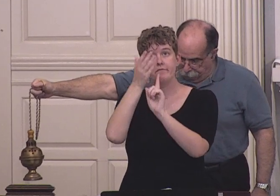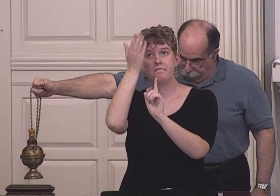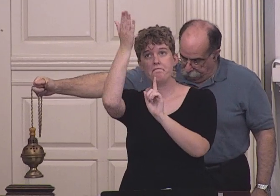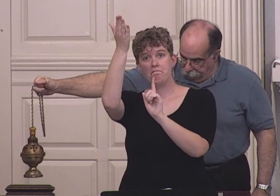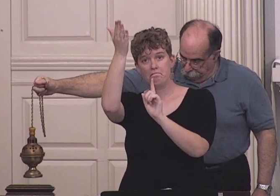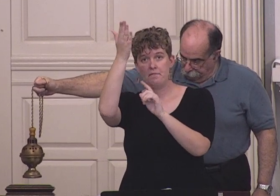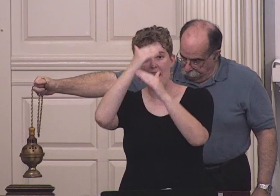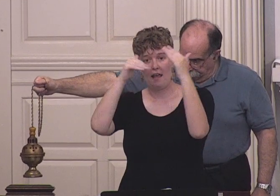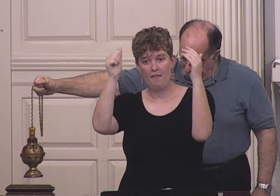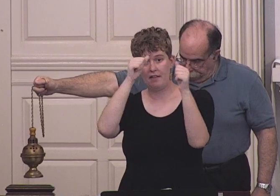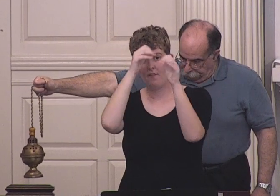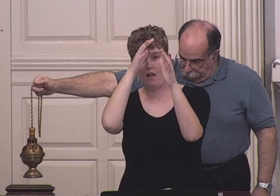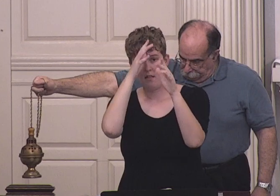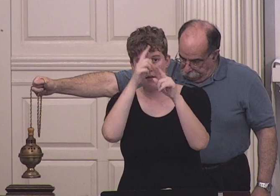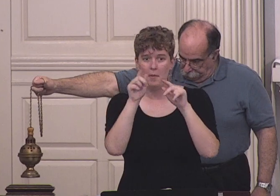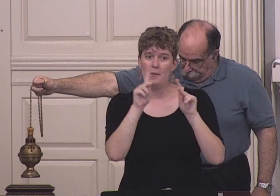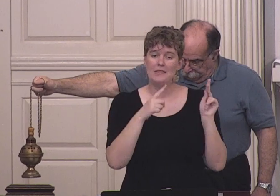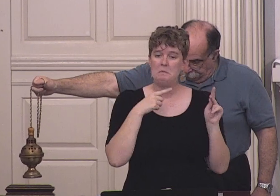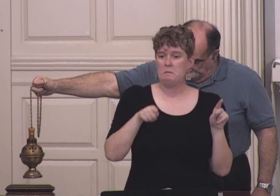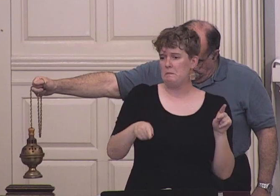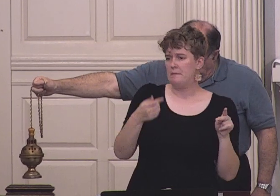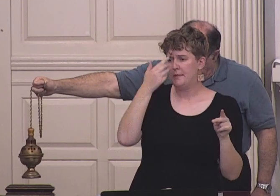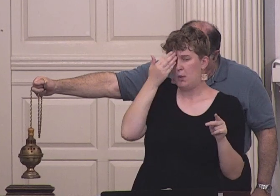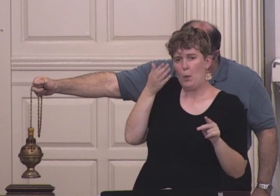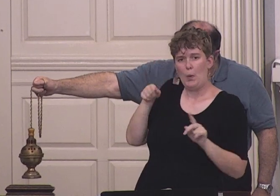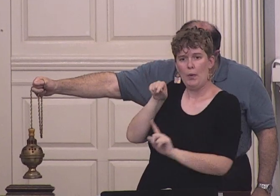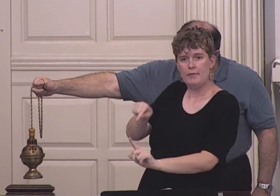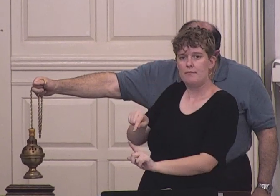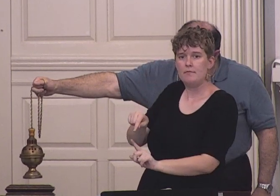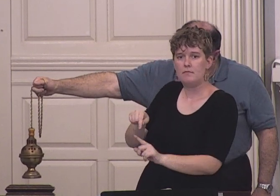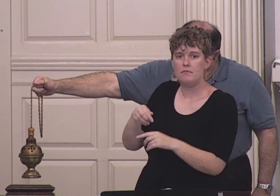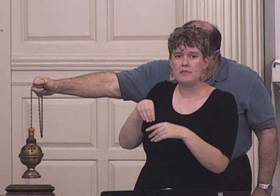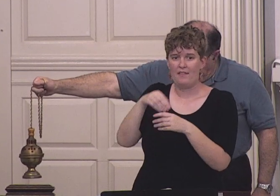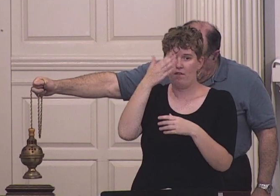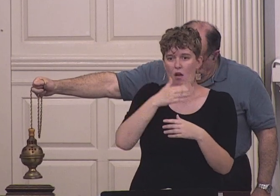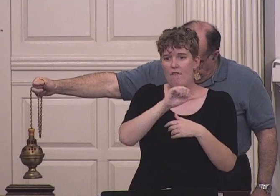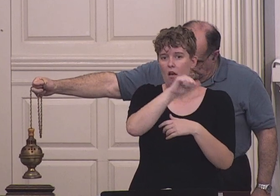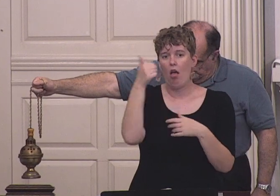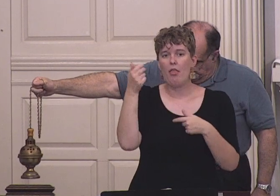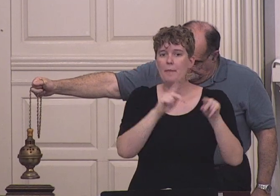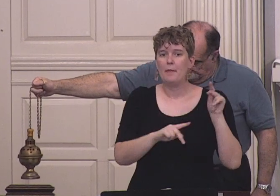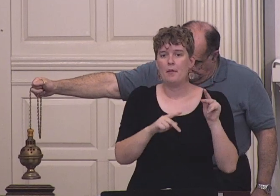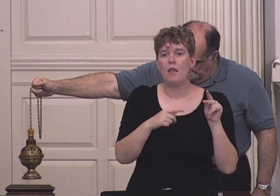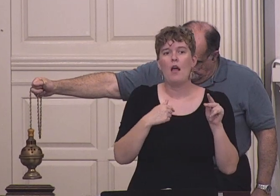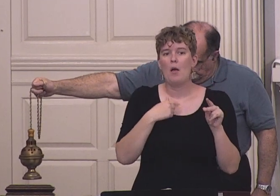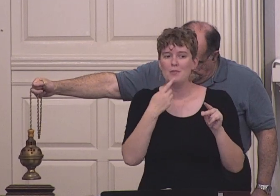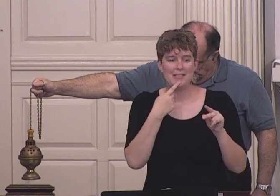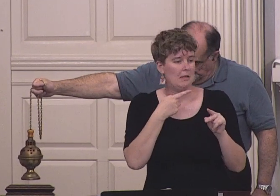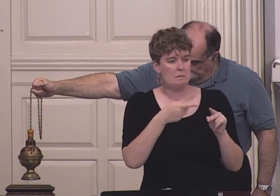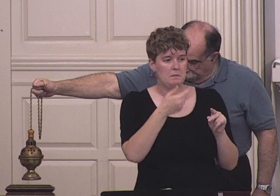whoever denies me before others, I will deny before my heavenly Father.